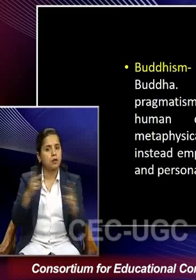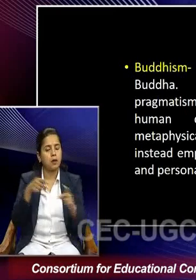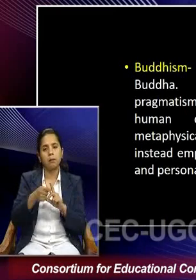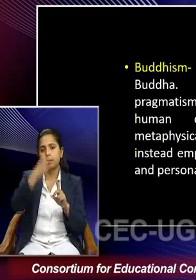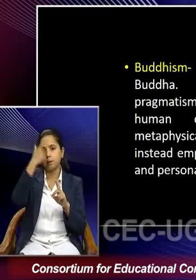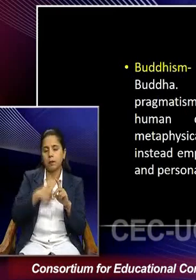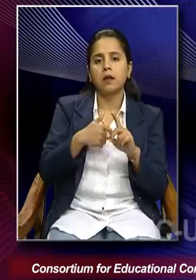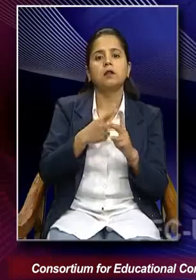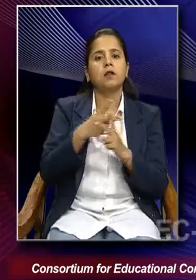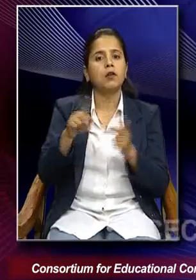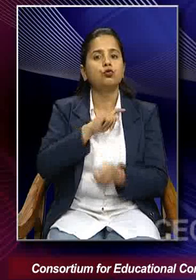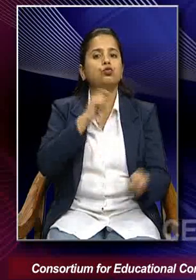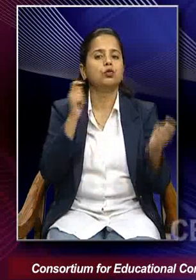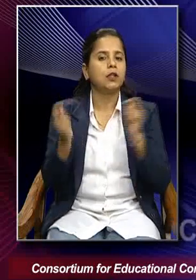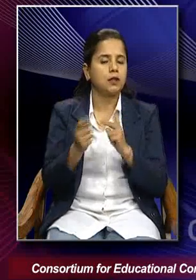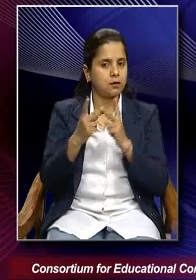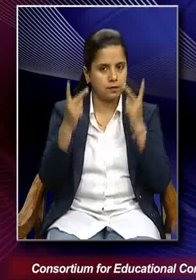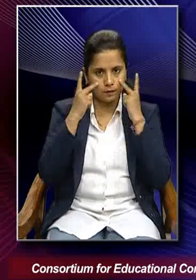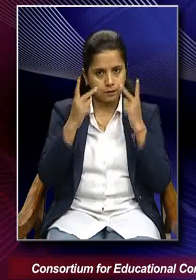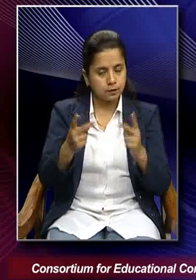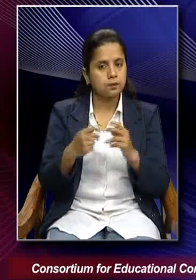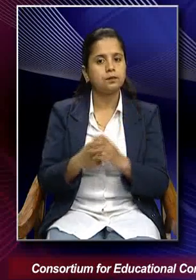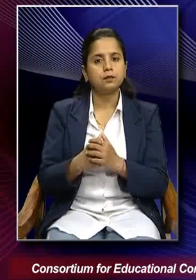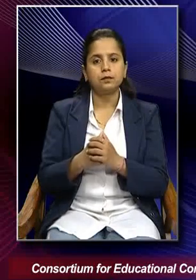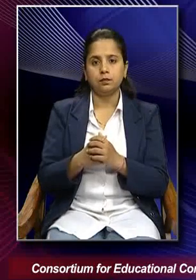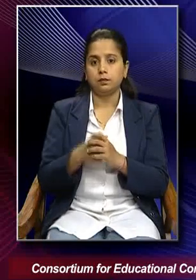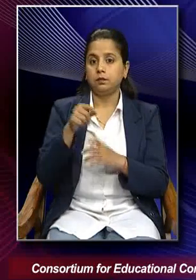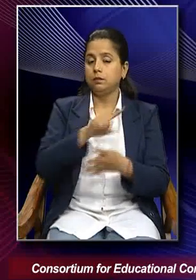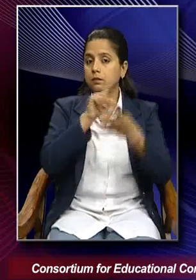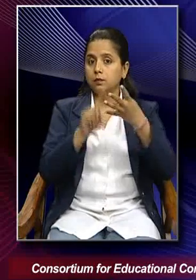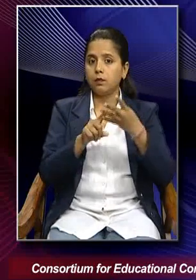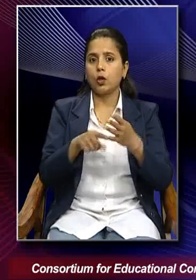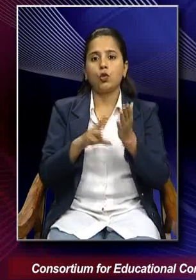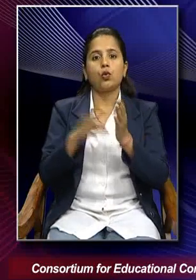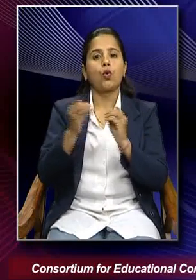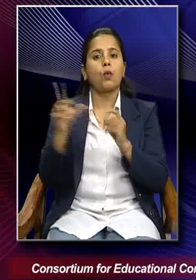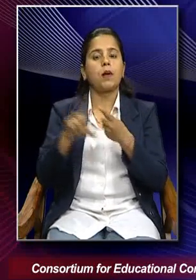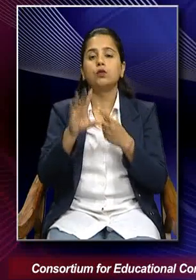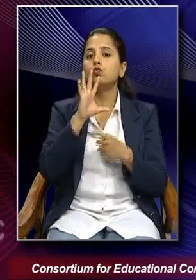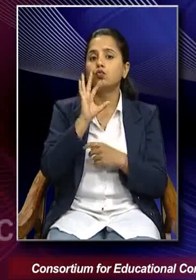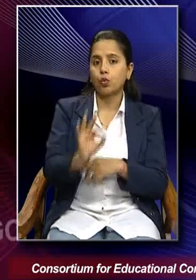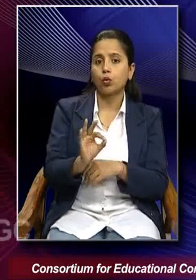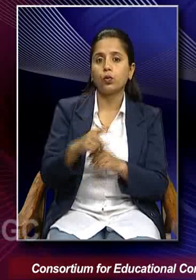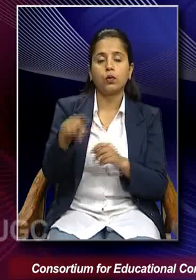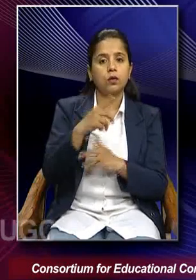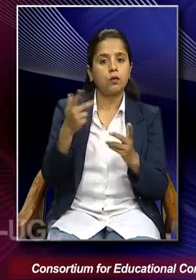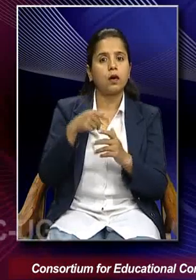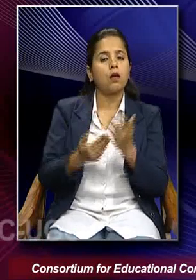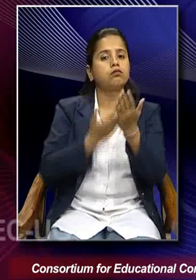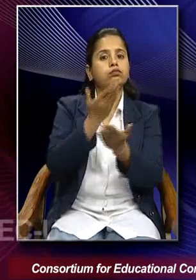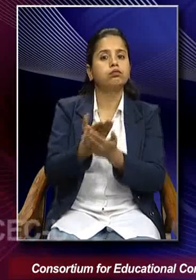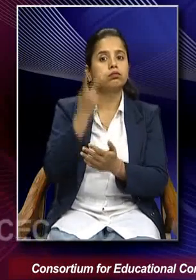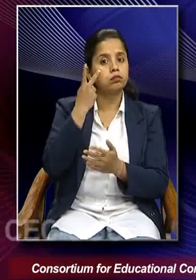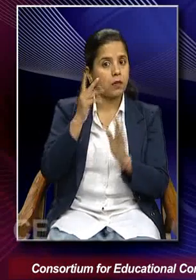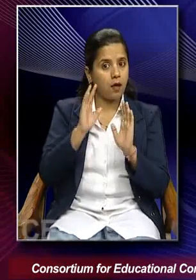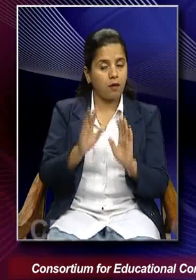personal transformation. The Four Noble Truths which are proposed or